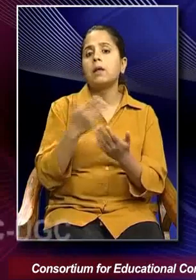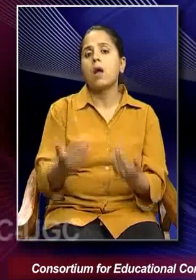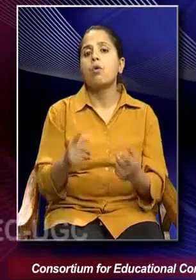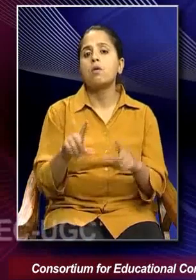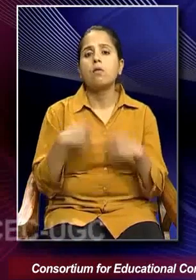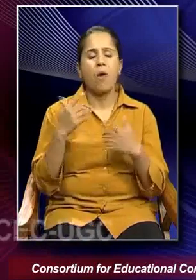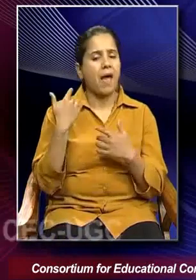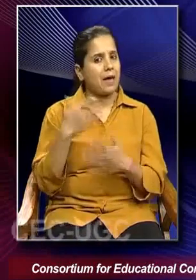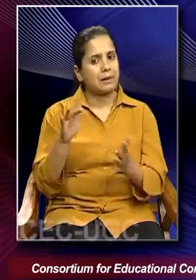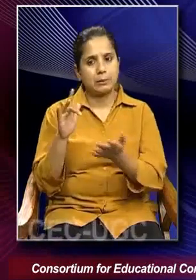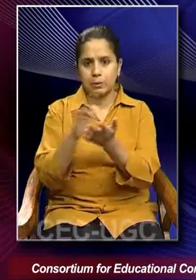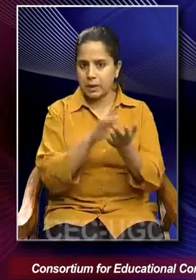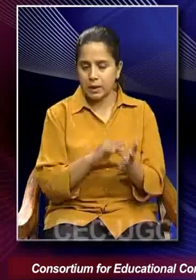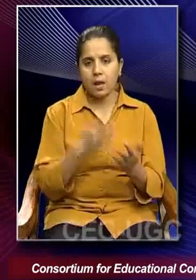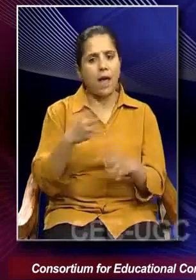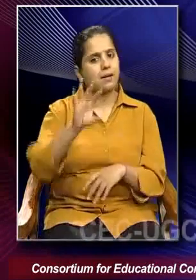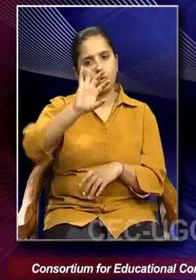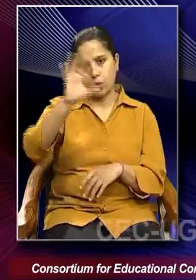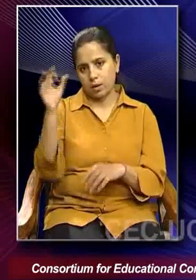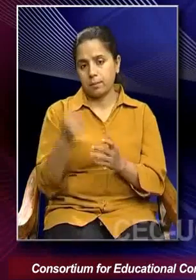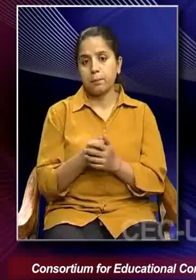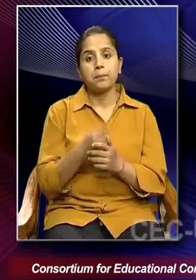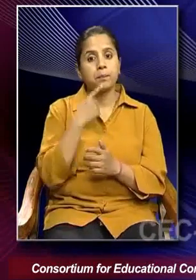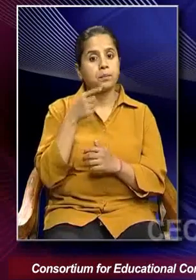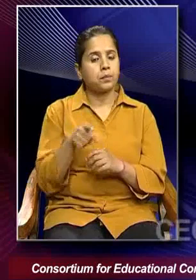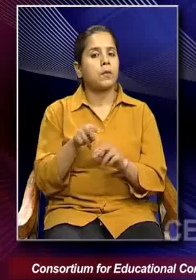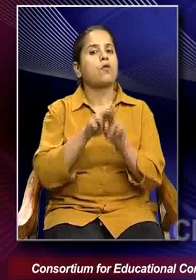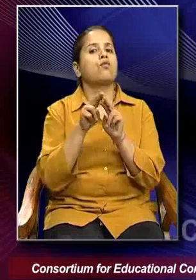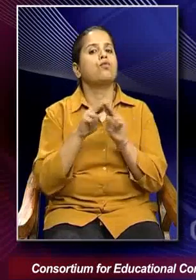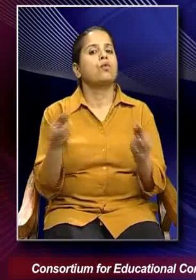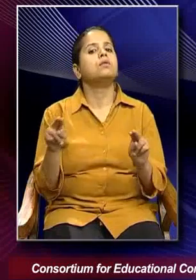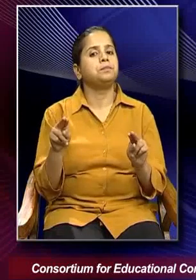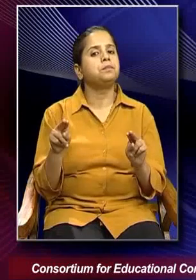of any region or any nation. So that is a complete and most